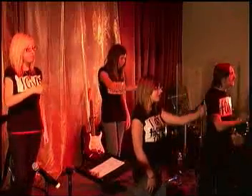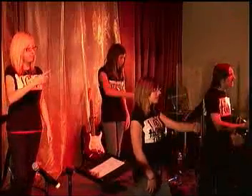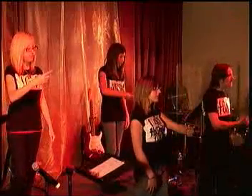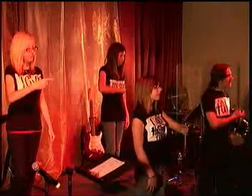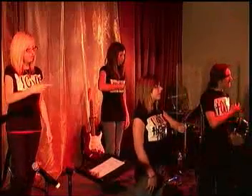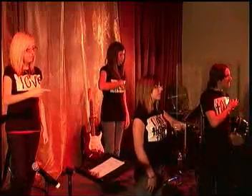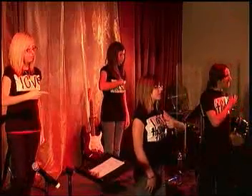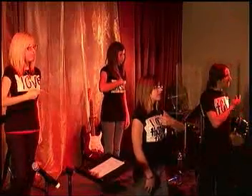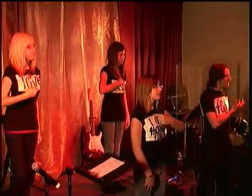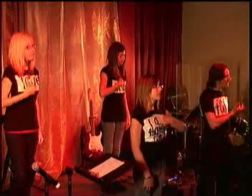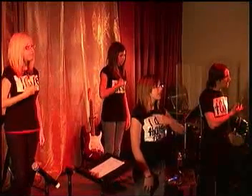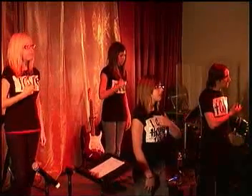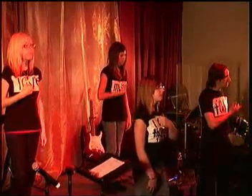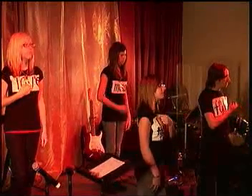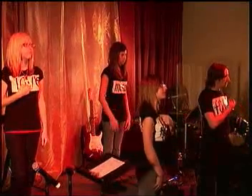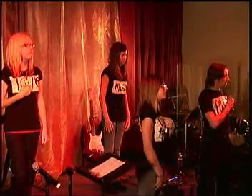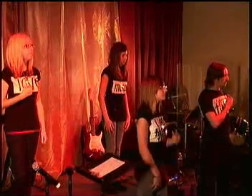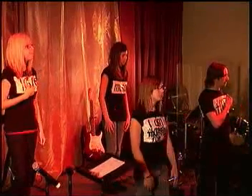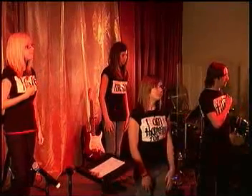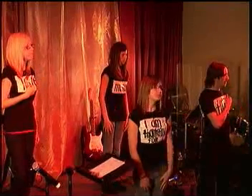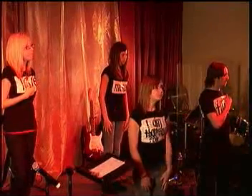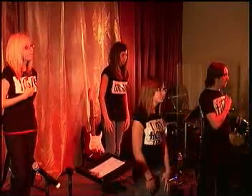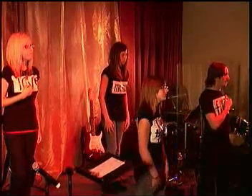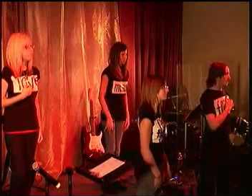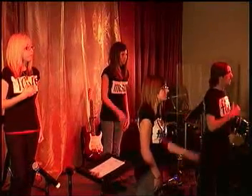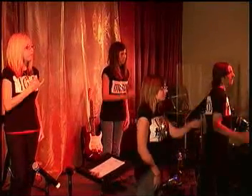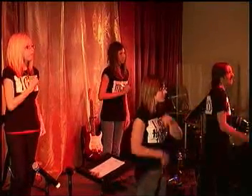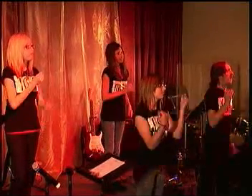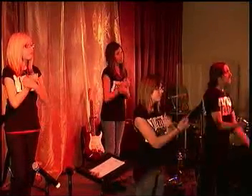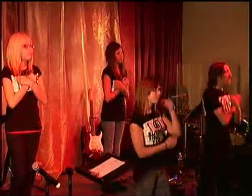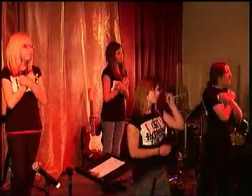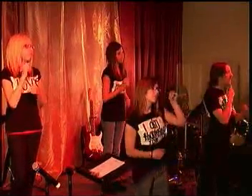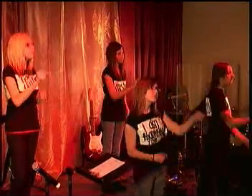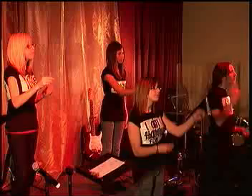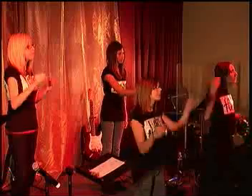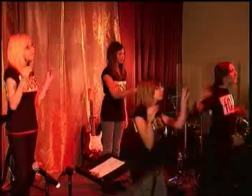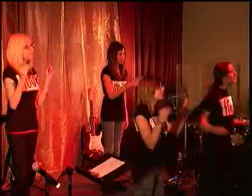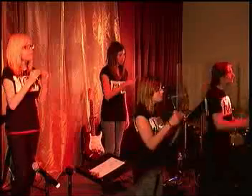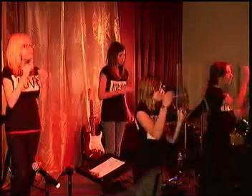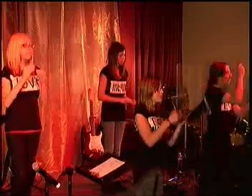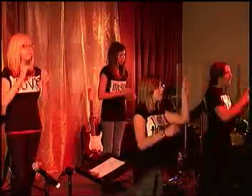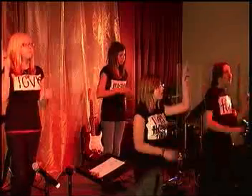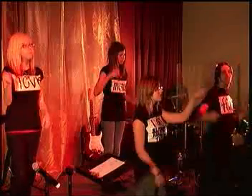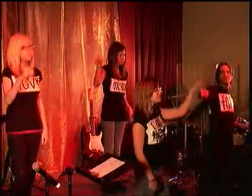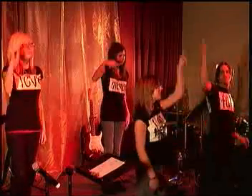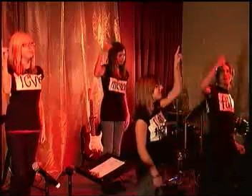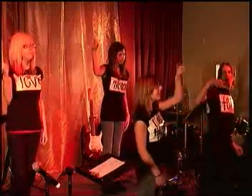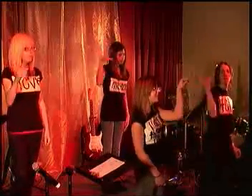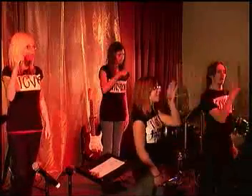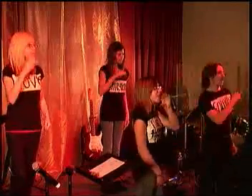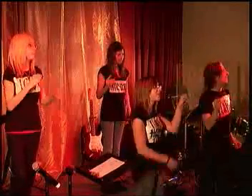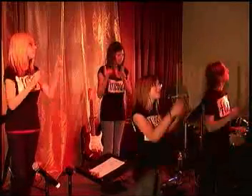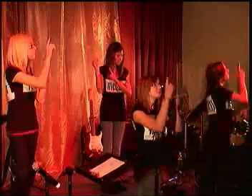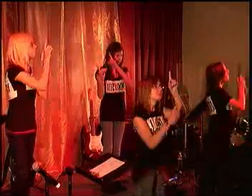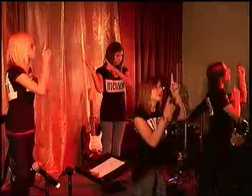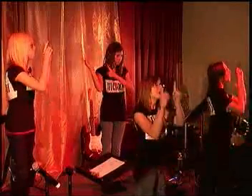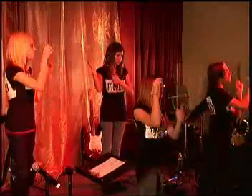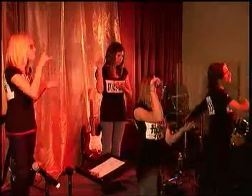I love you more than the sun and the stars